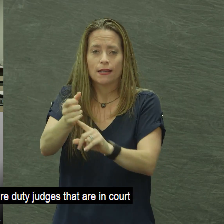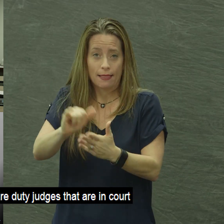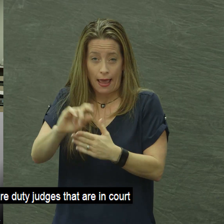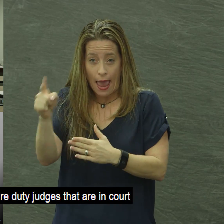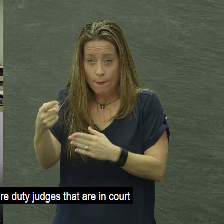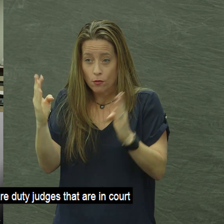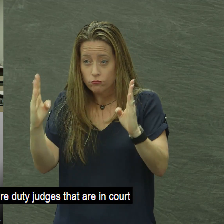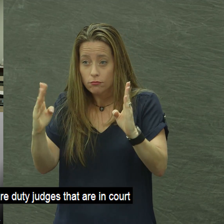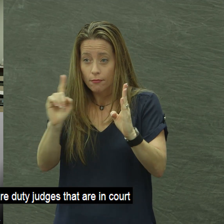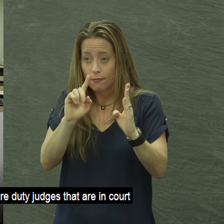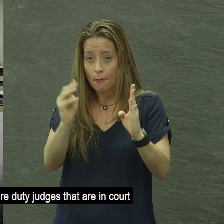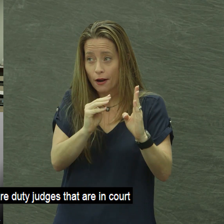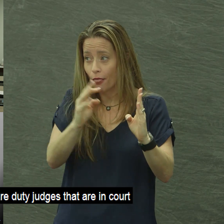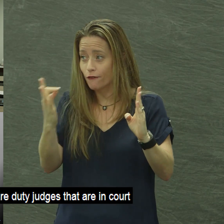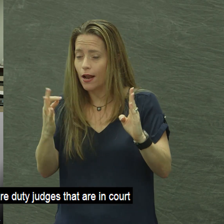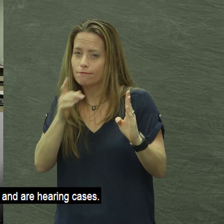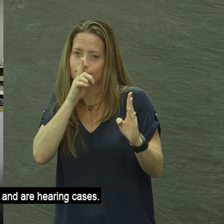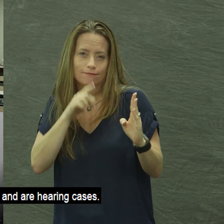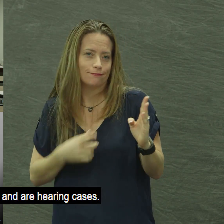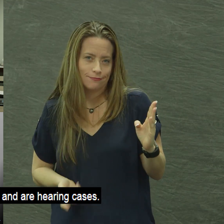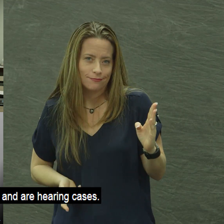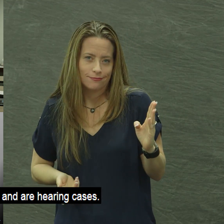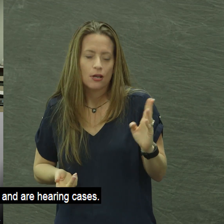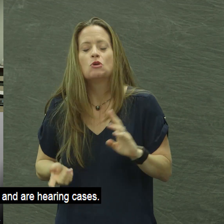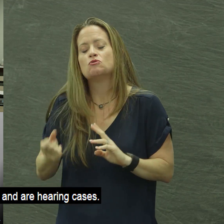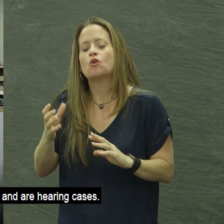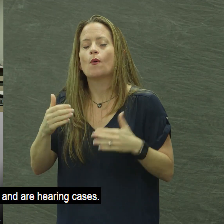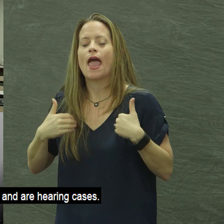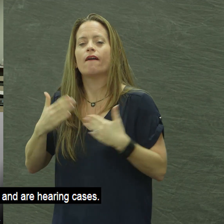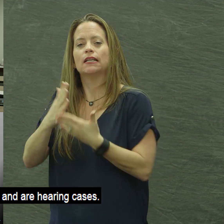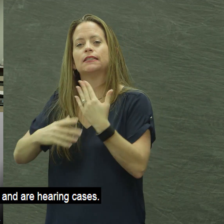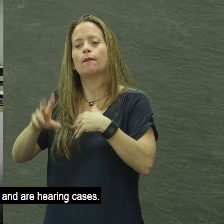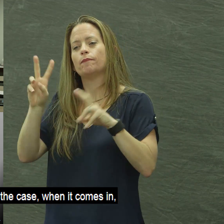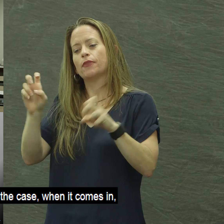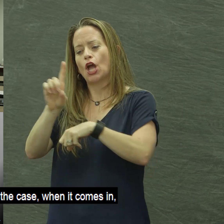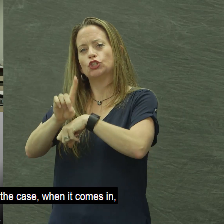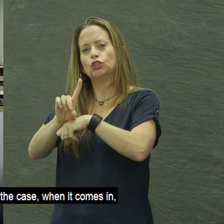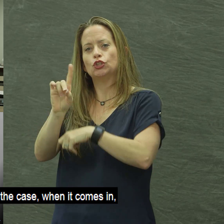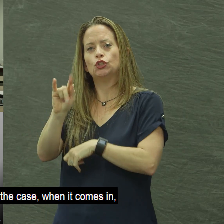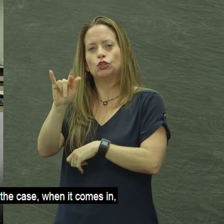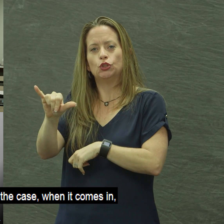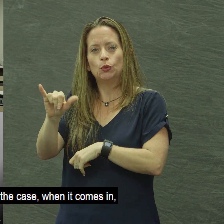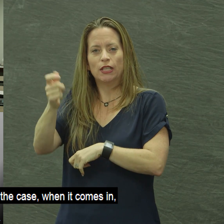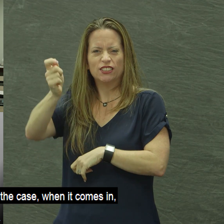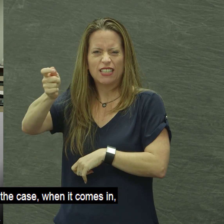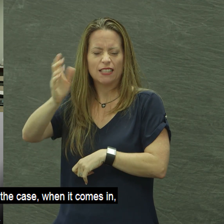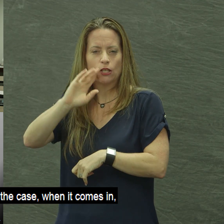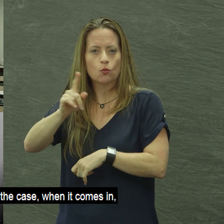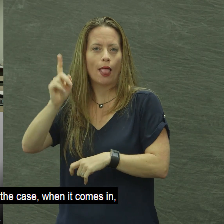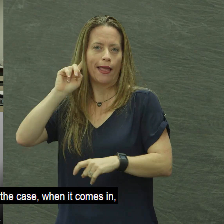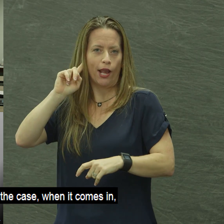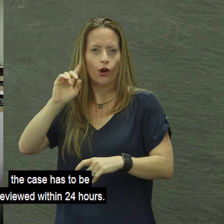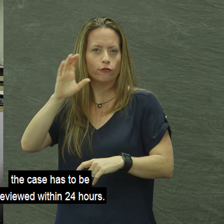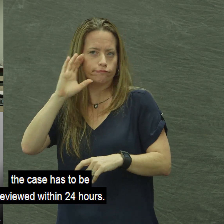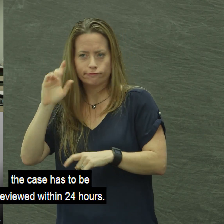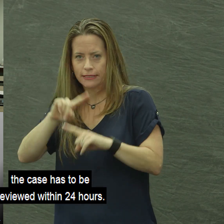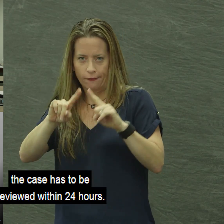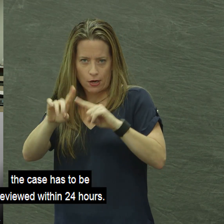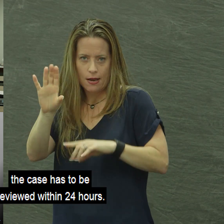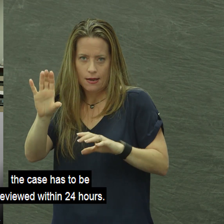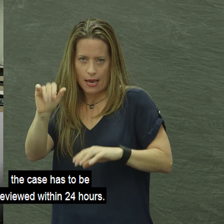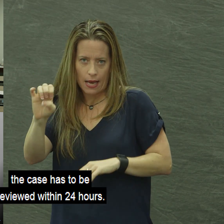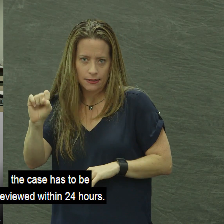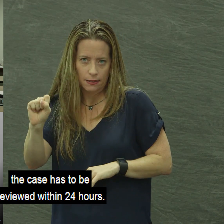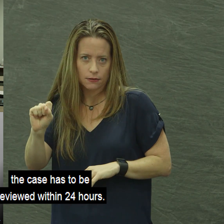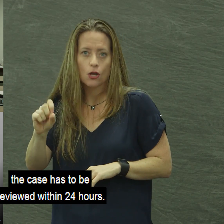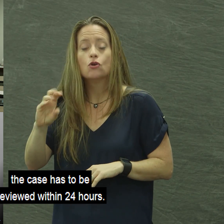are duty judges that are in court and are hearing cases. So the case, when it comes in, the case has